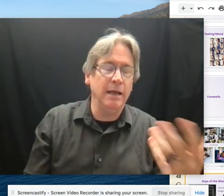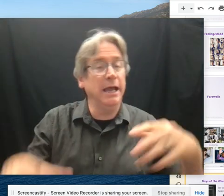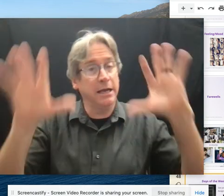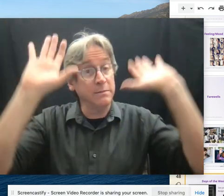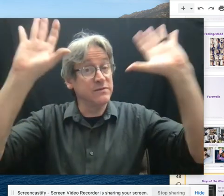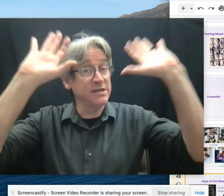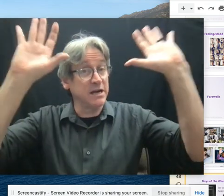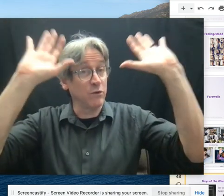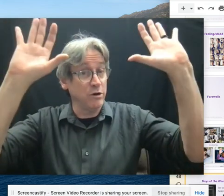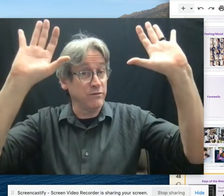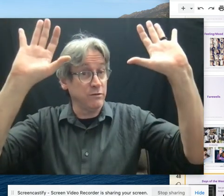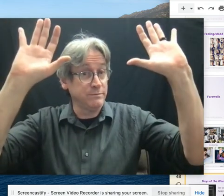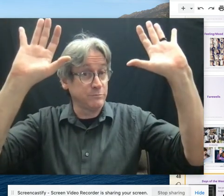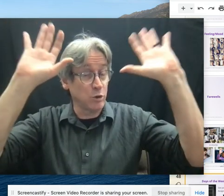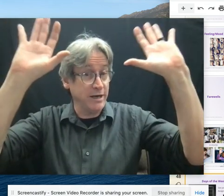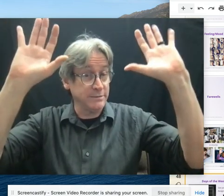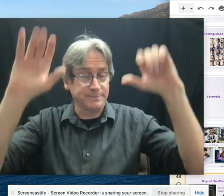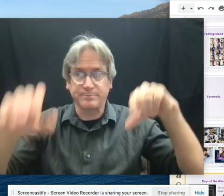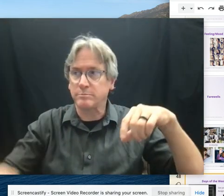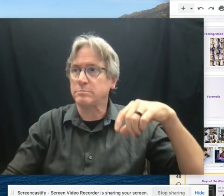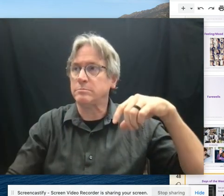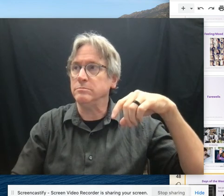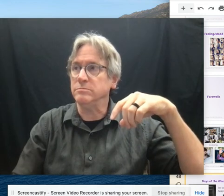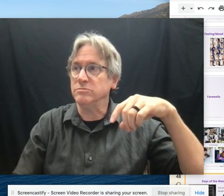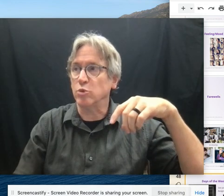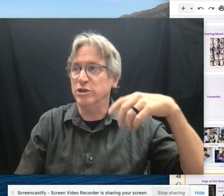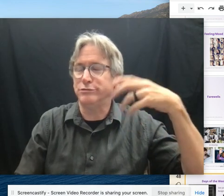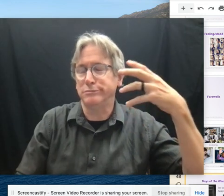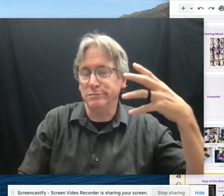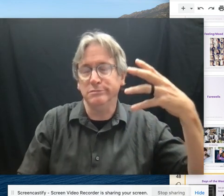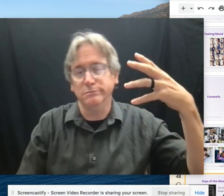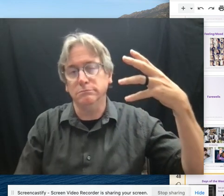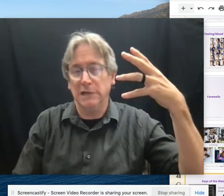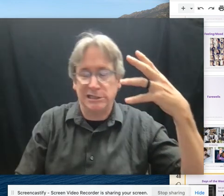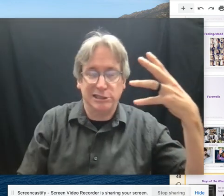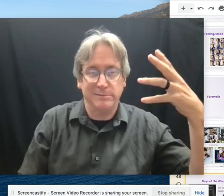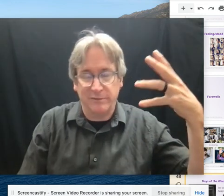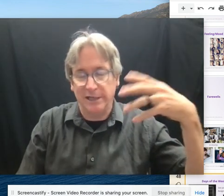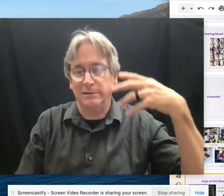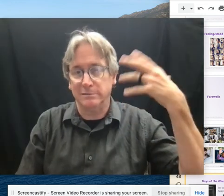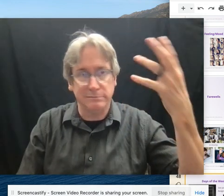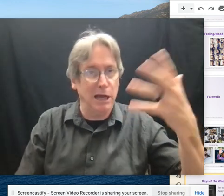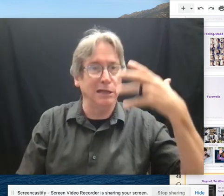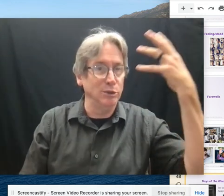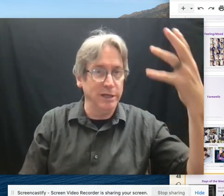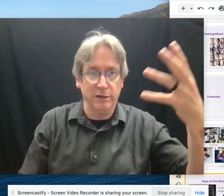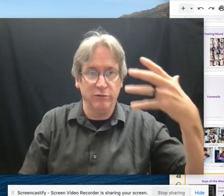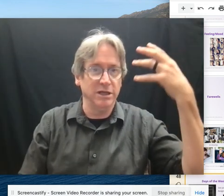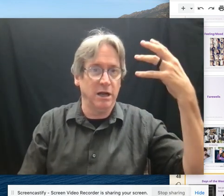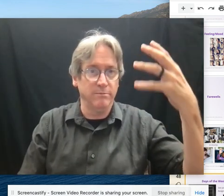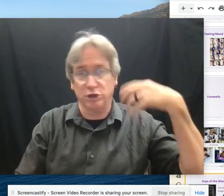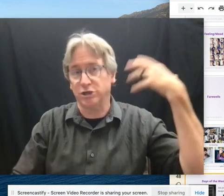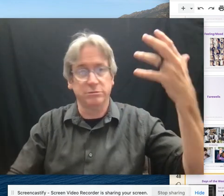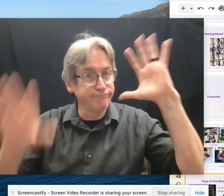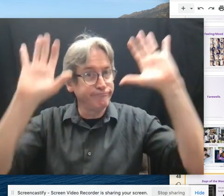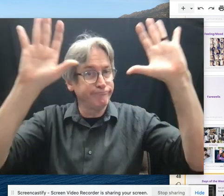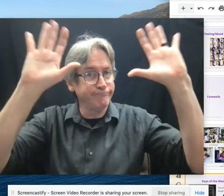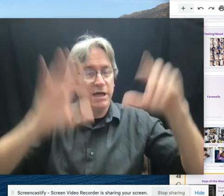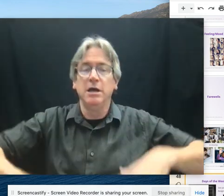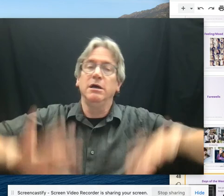And it comes from the sign for wonderful or great, which actually comes from like Alleluia,